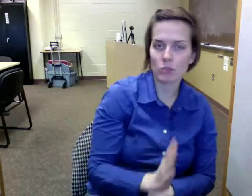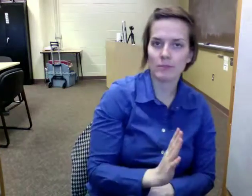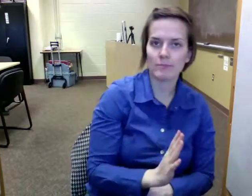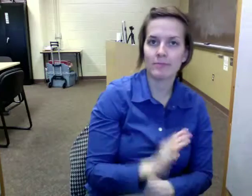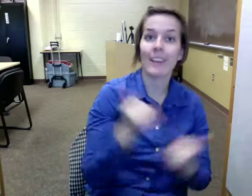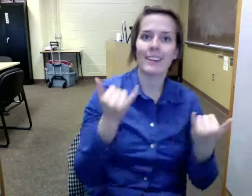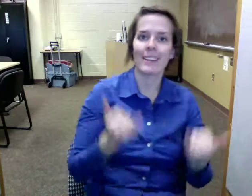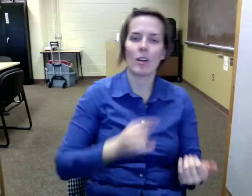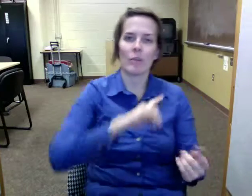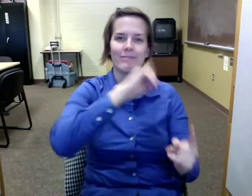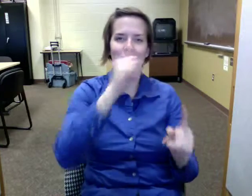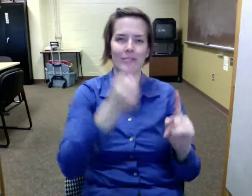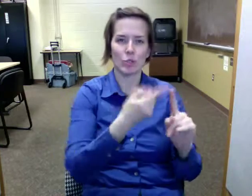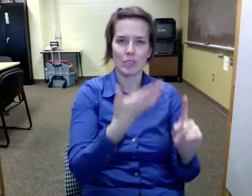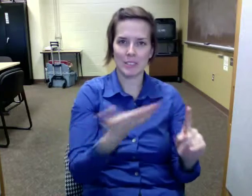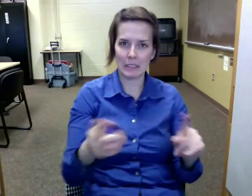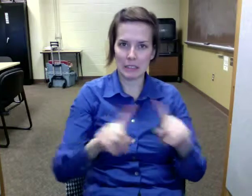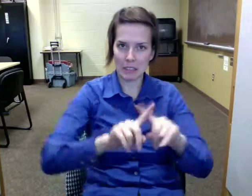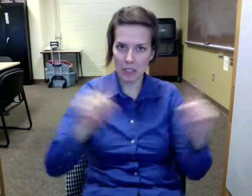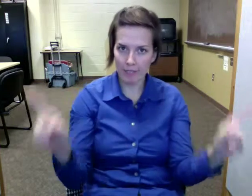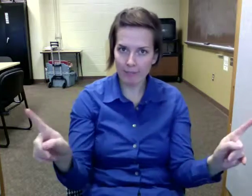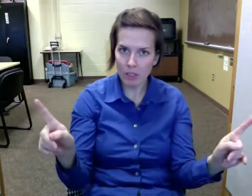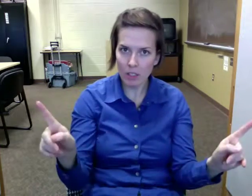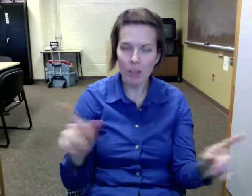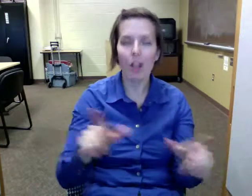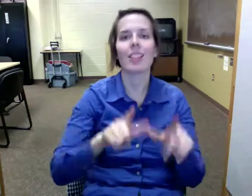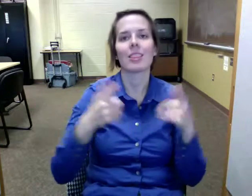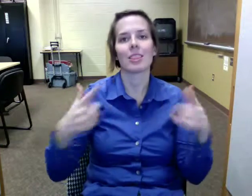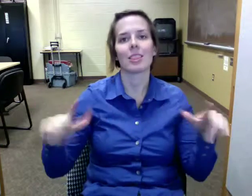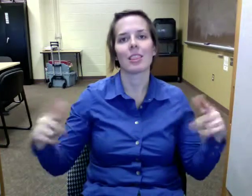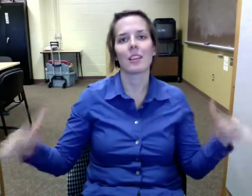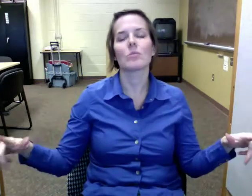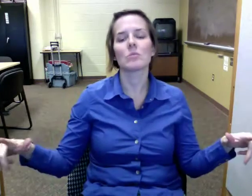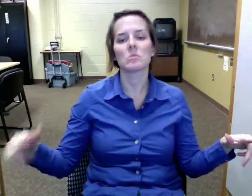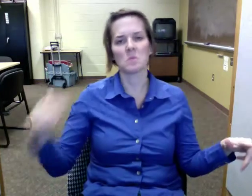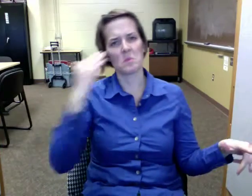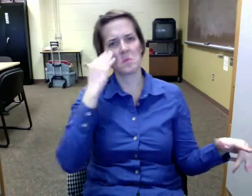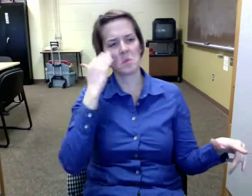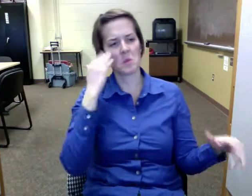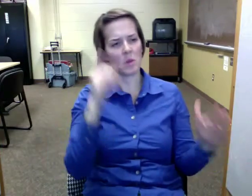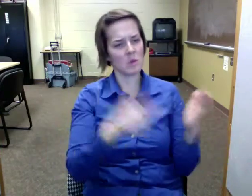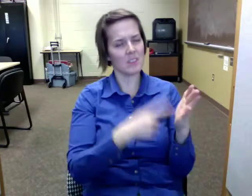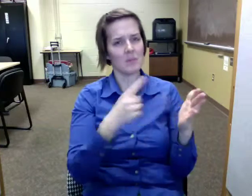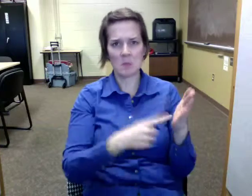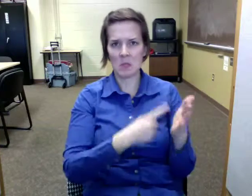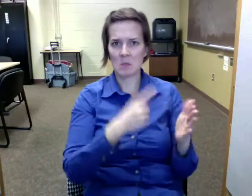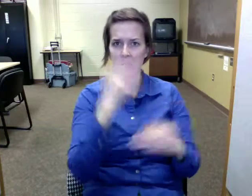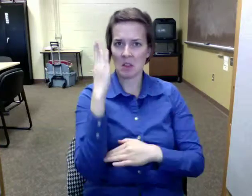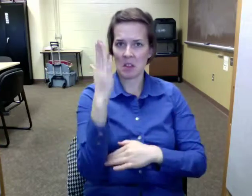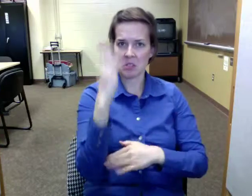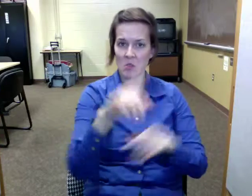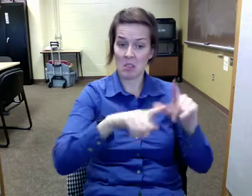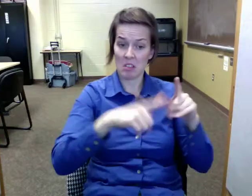the language is sometimes very different in a lecture as compared to, for instance, talking to